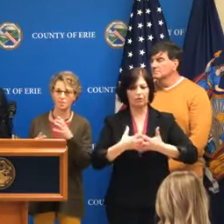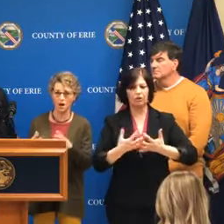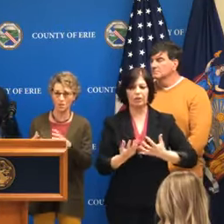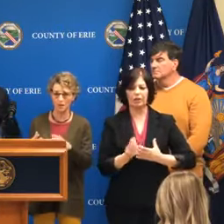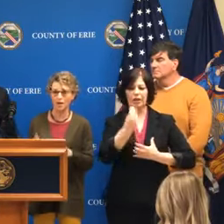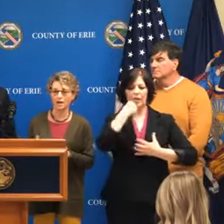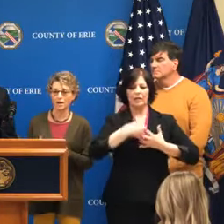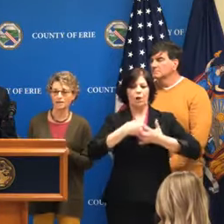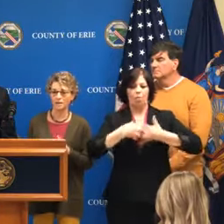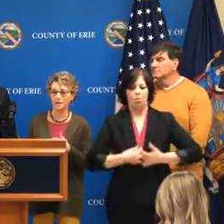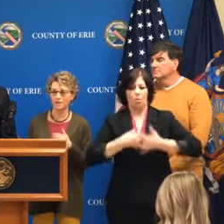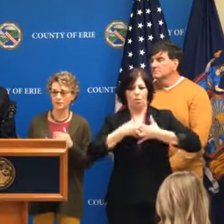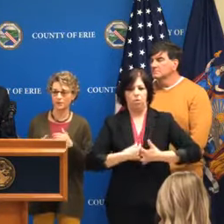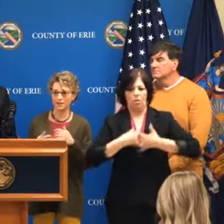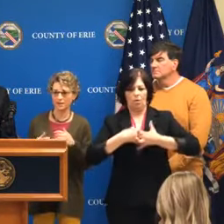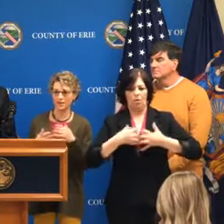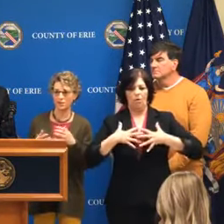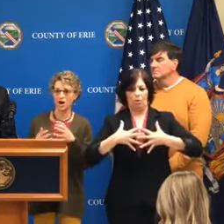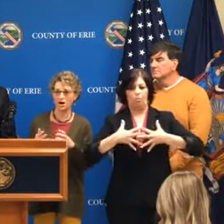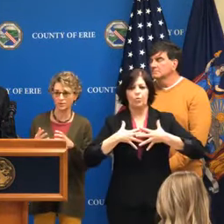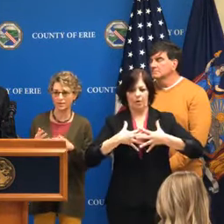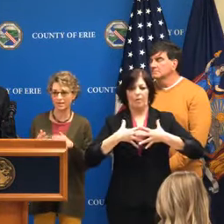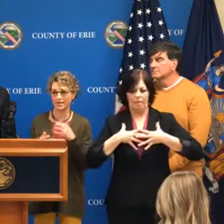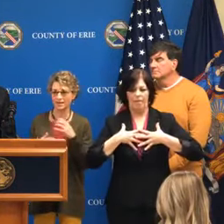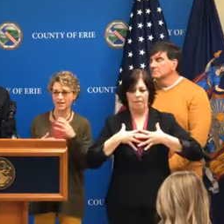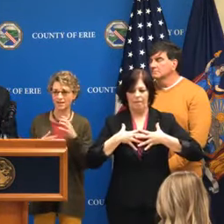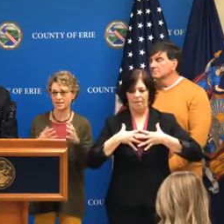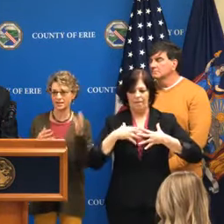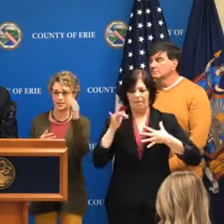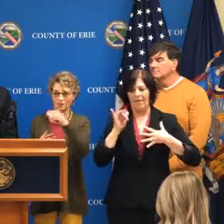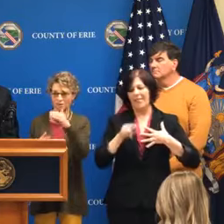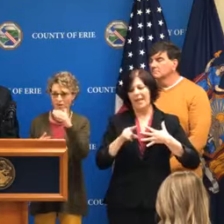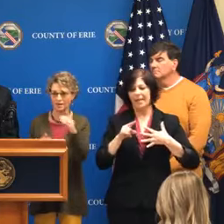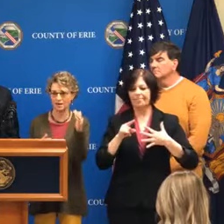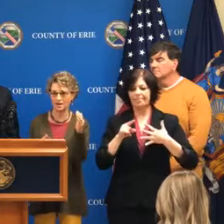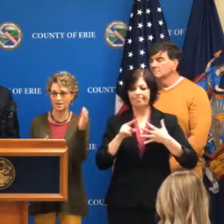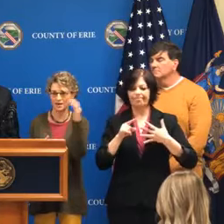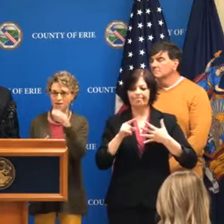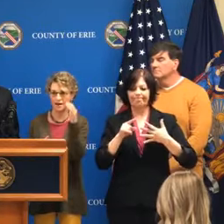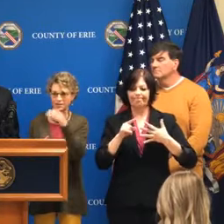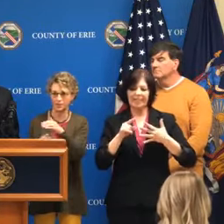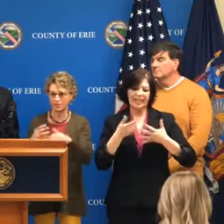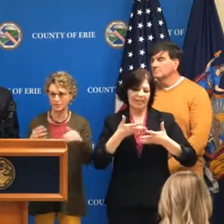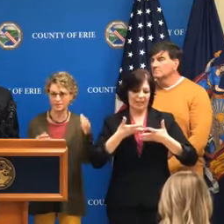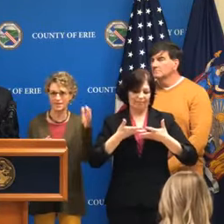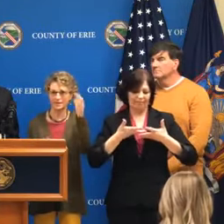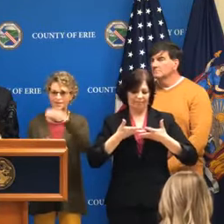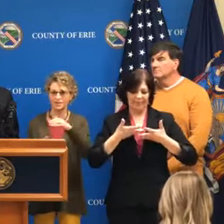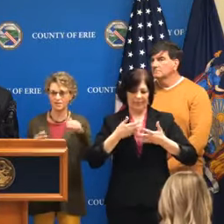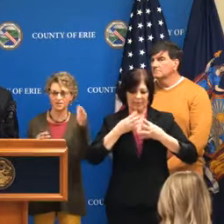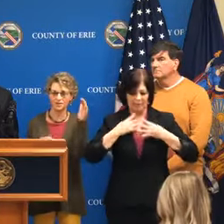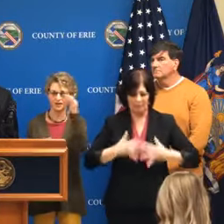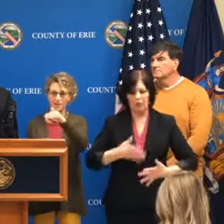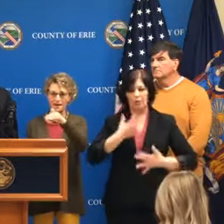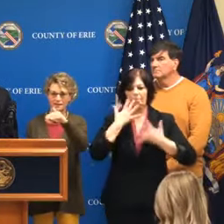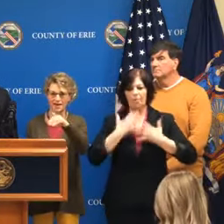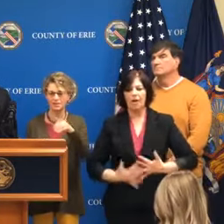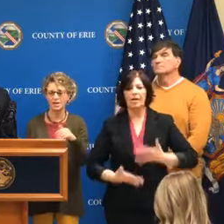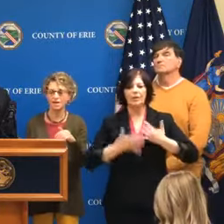like the pump and as your heart, and it takes the blood out of the person's system, and so